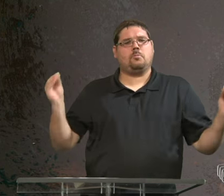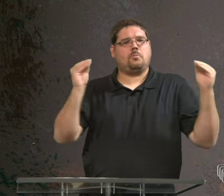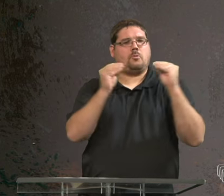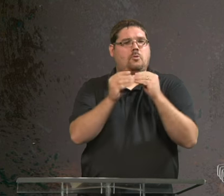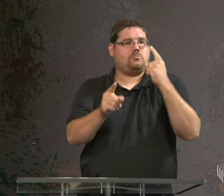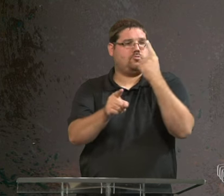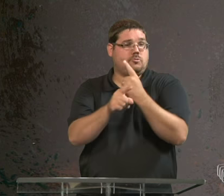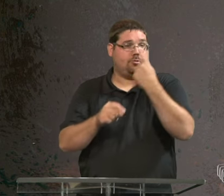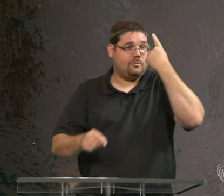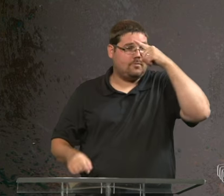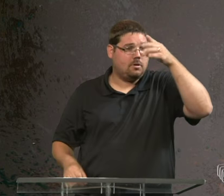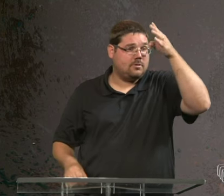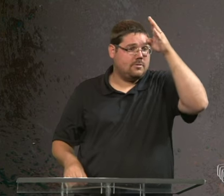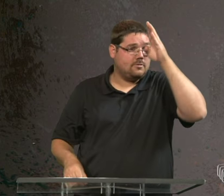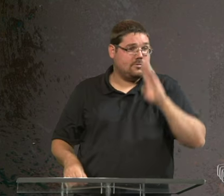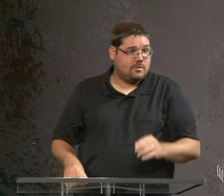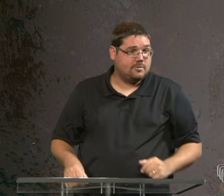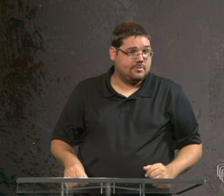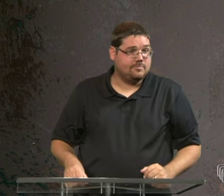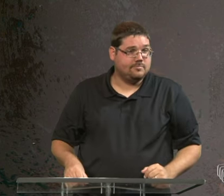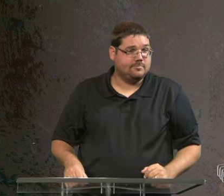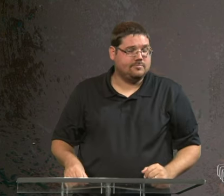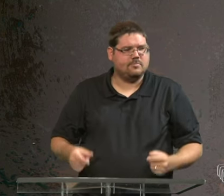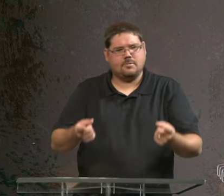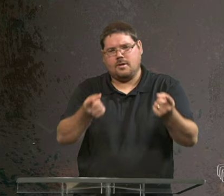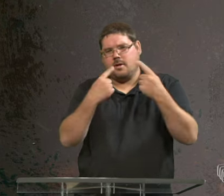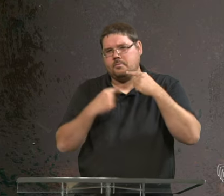you to know what's right and what's wrong, and then you'll be able to make right